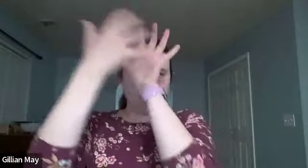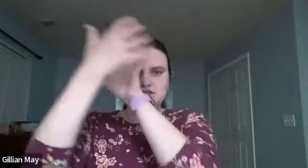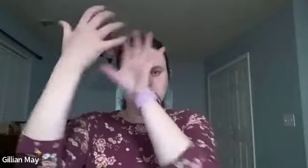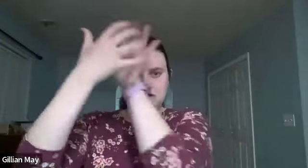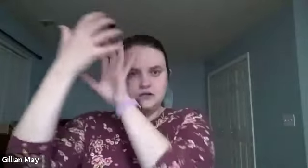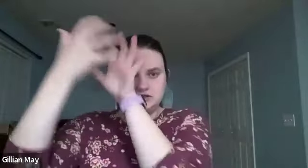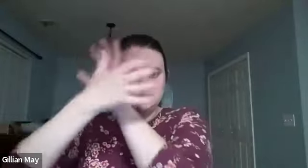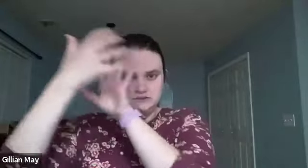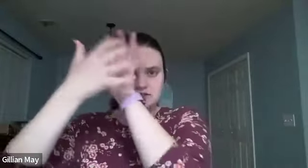confused up here.